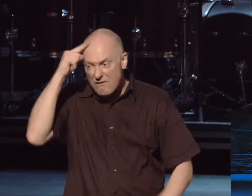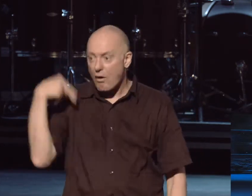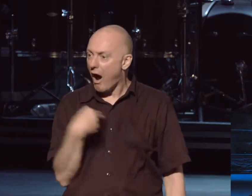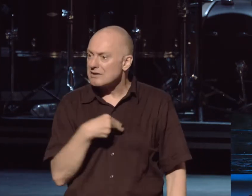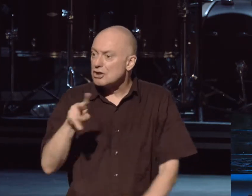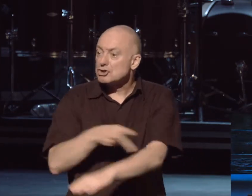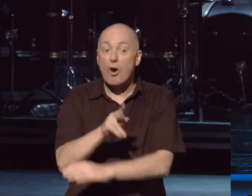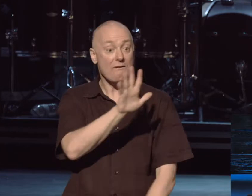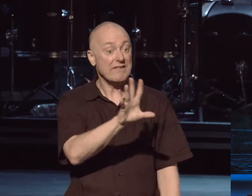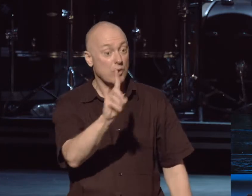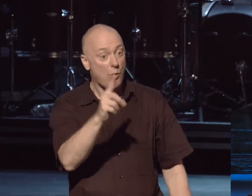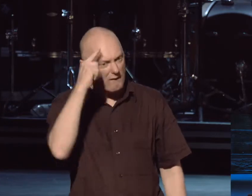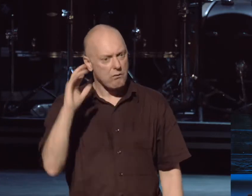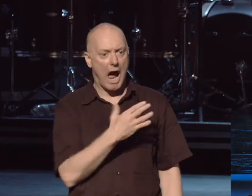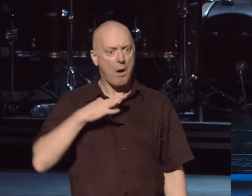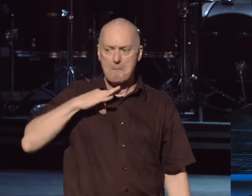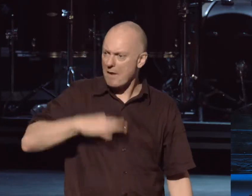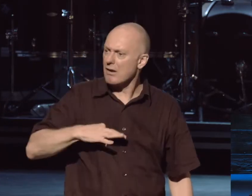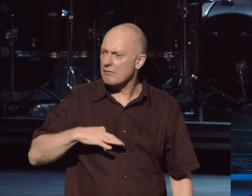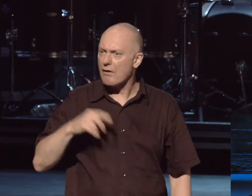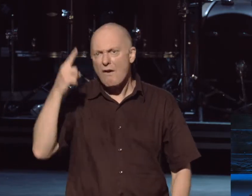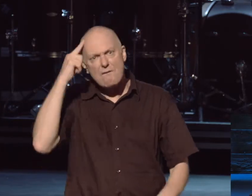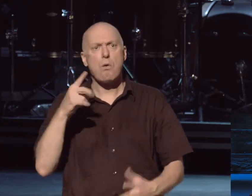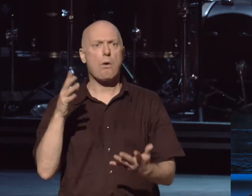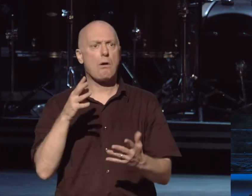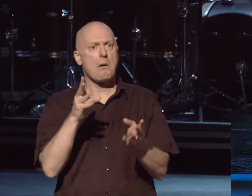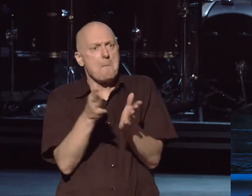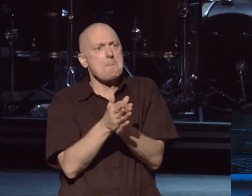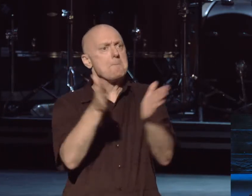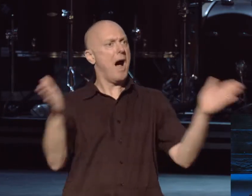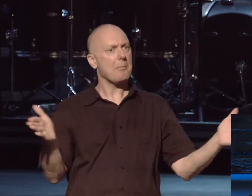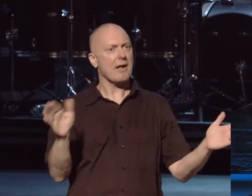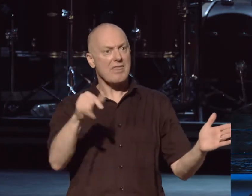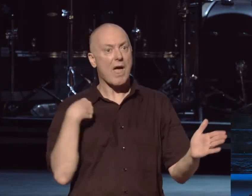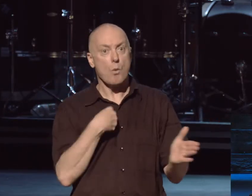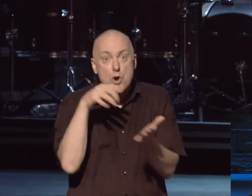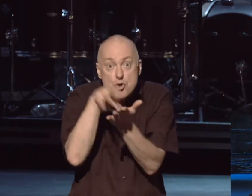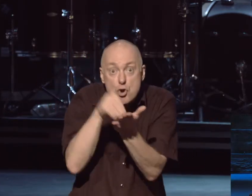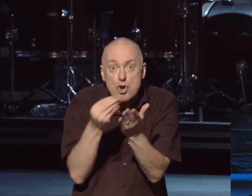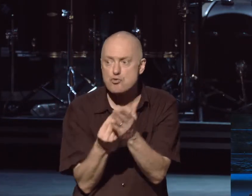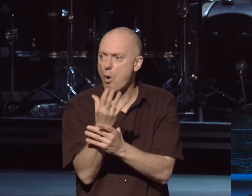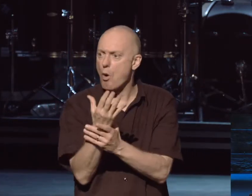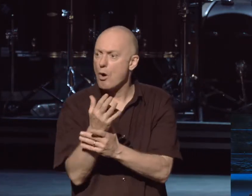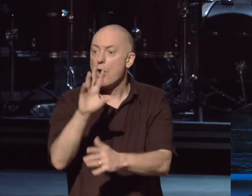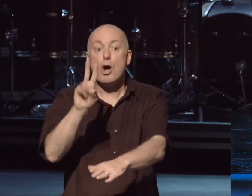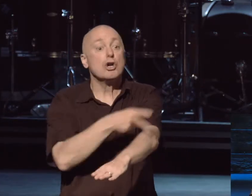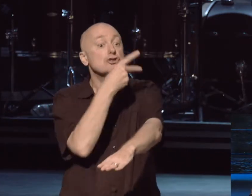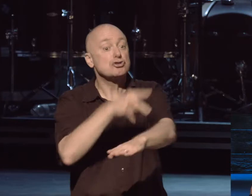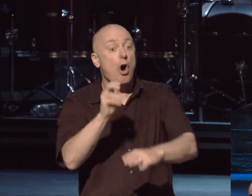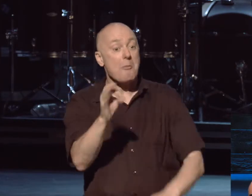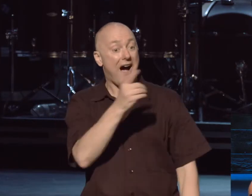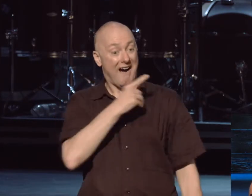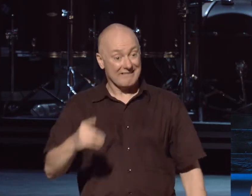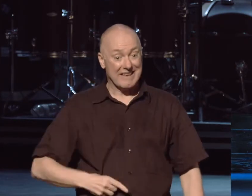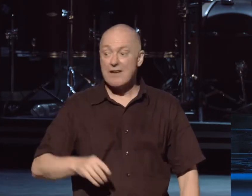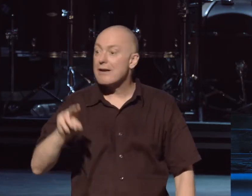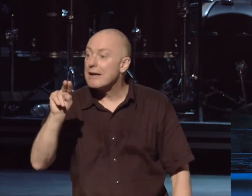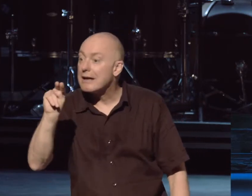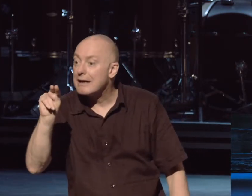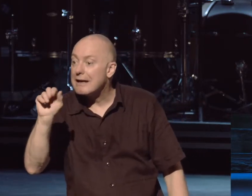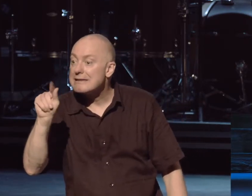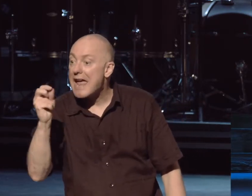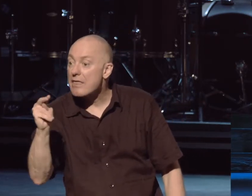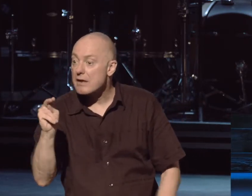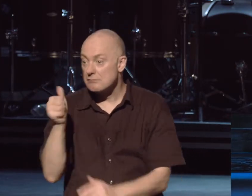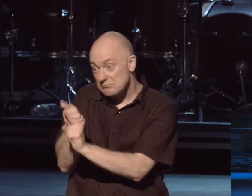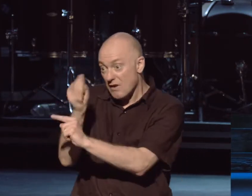psalm for our benefit, a song for the public reading, public singing, a psalm that we may grow from. It says here, a psalm of David when